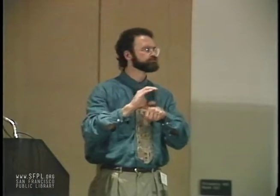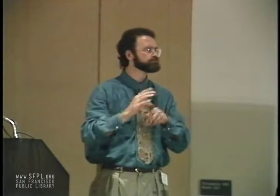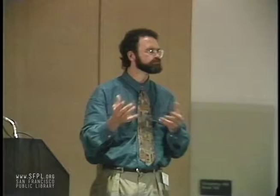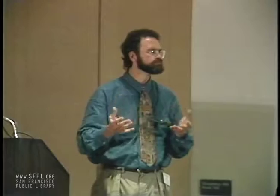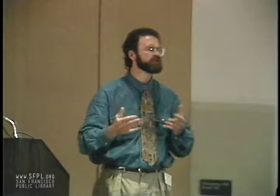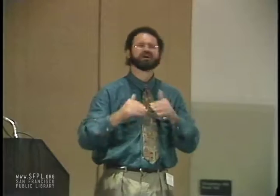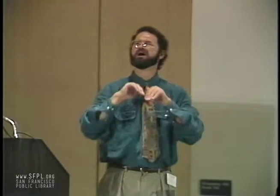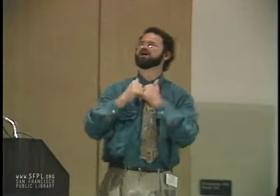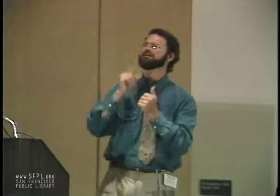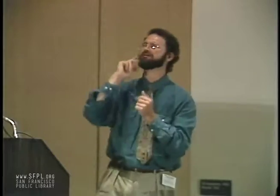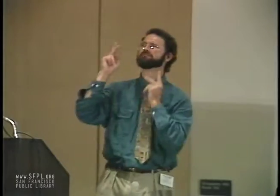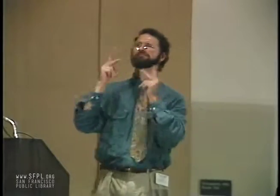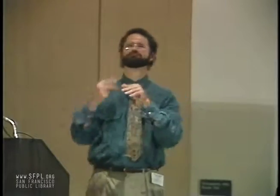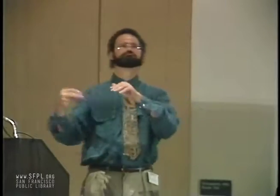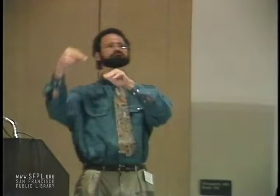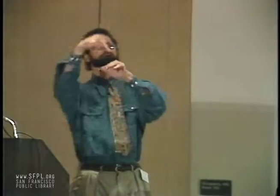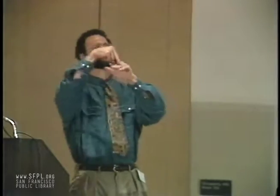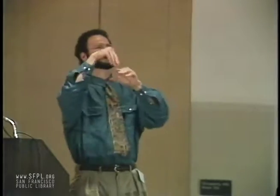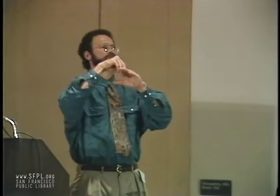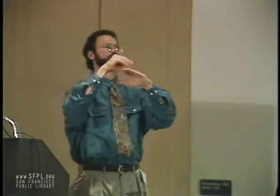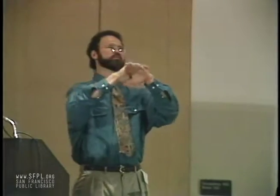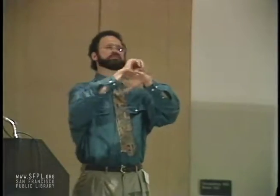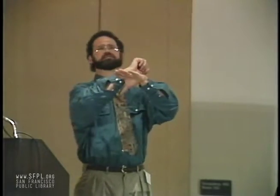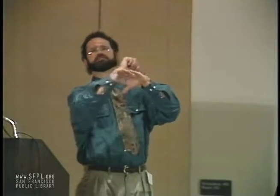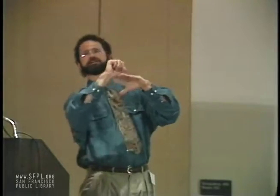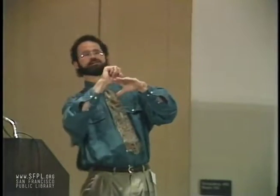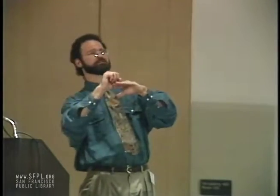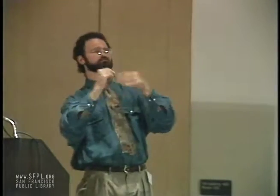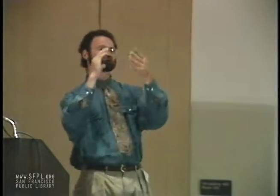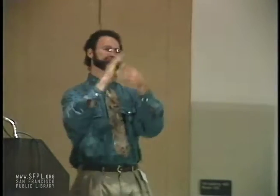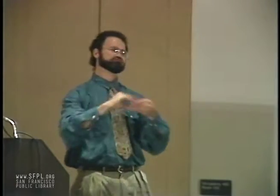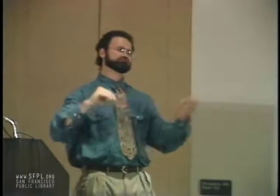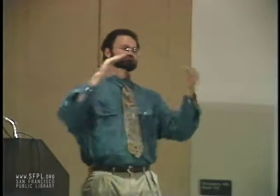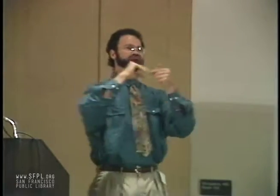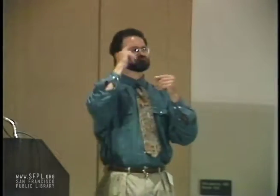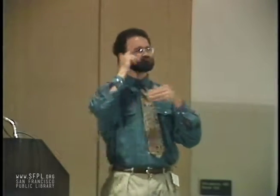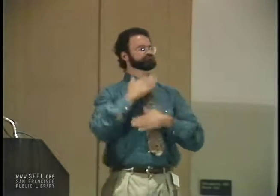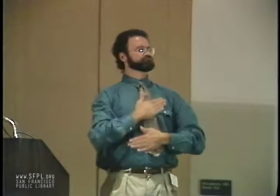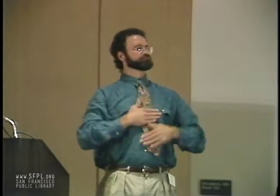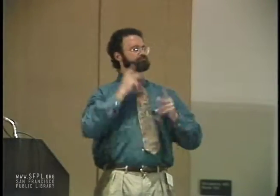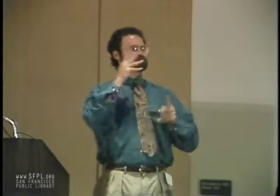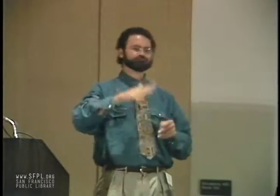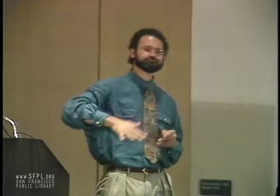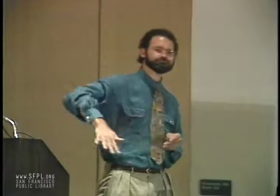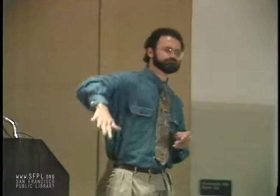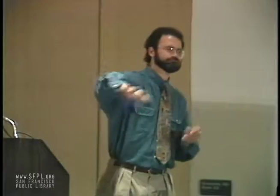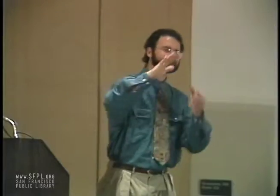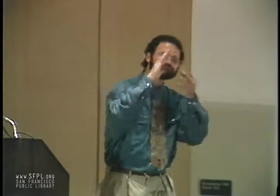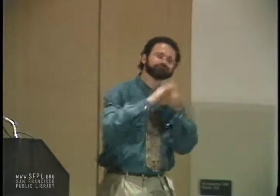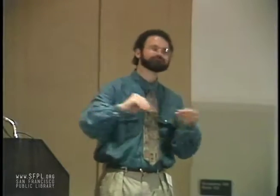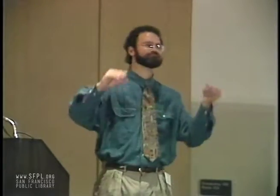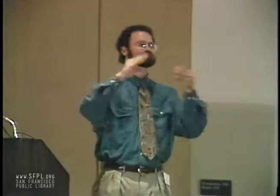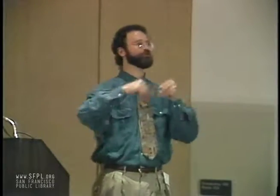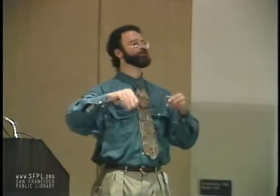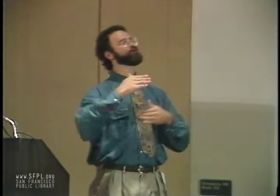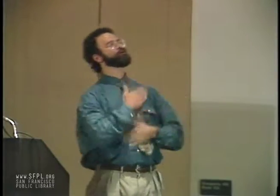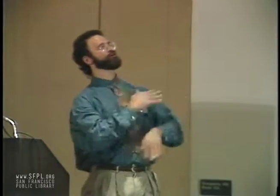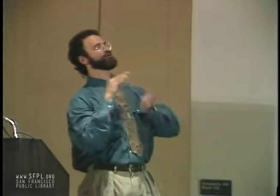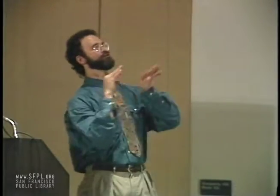a story in a church environment. And deaf people may get up on stage in other situations and tell a story simply for the entertainment of the people